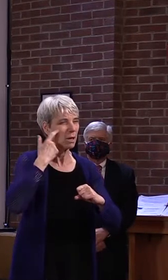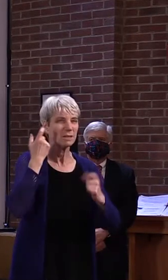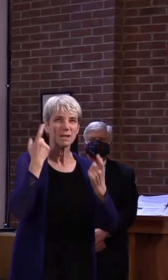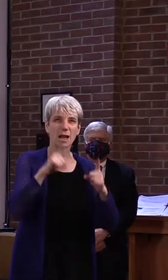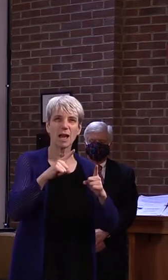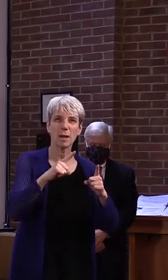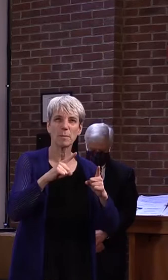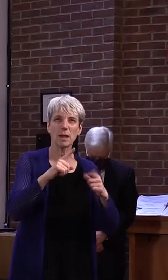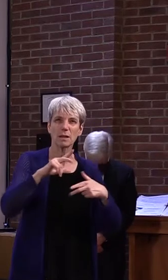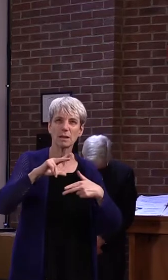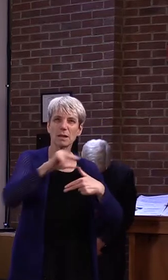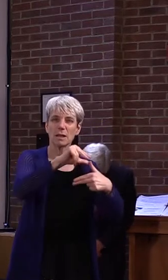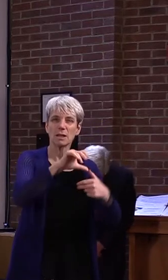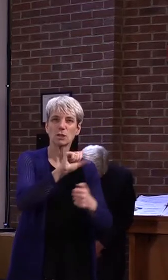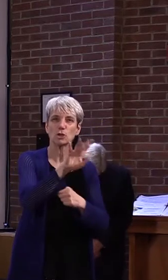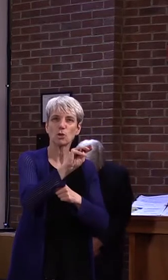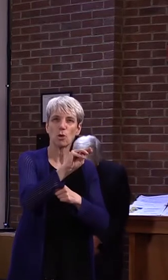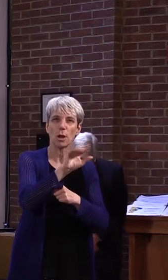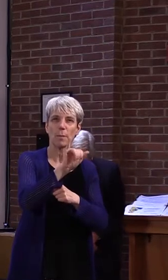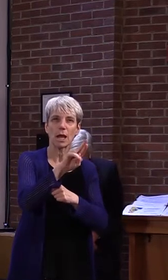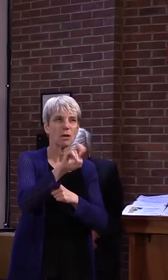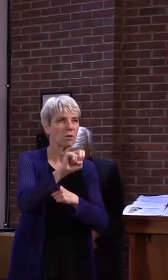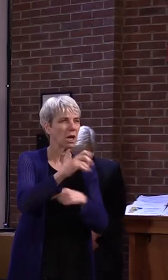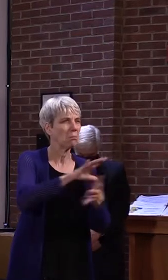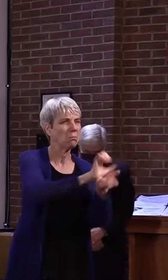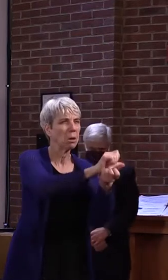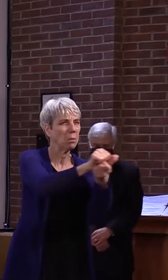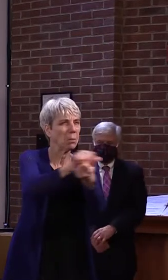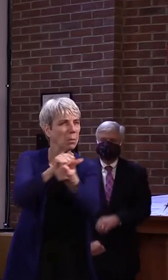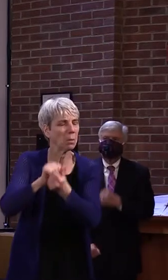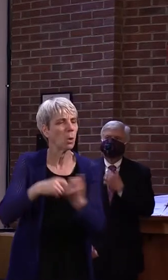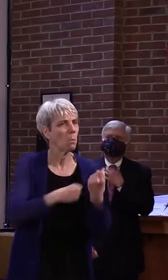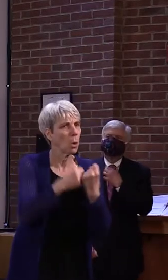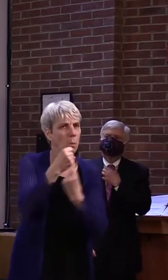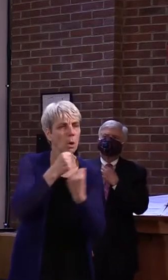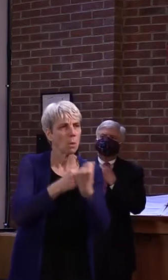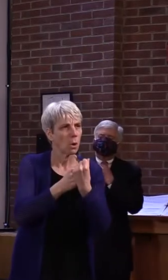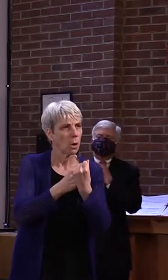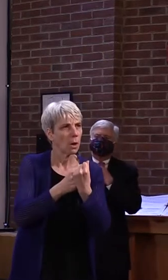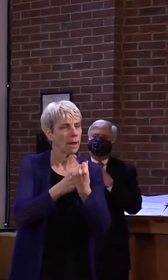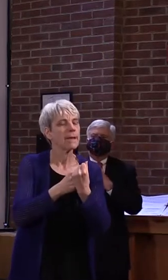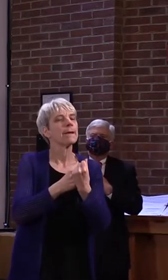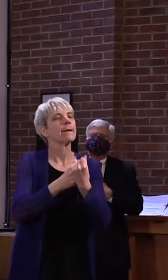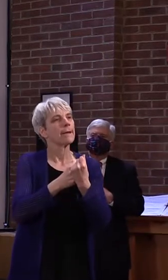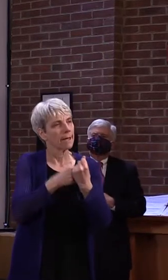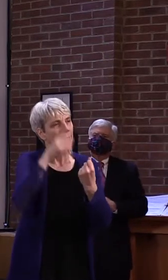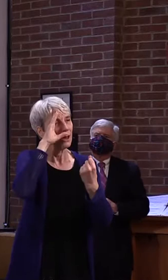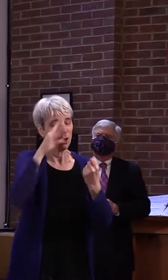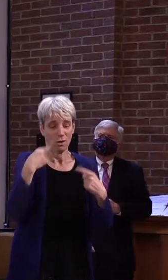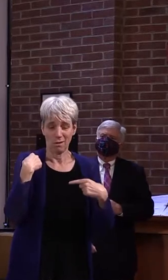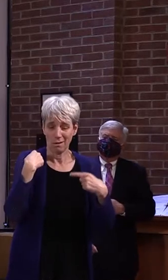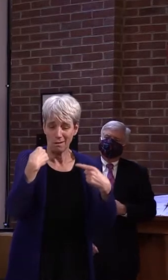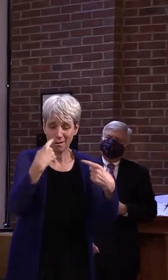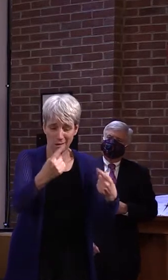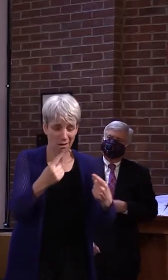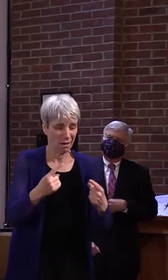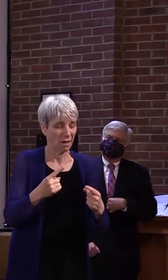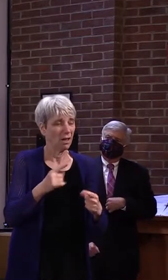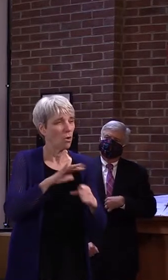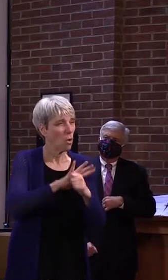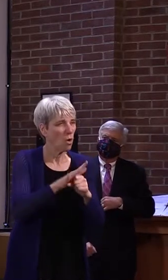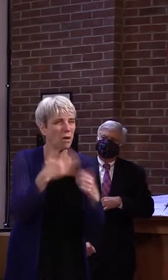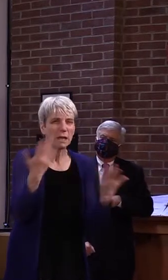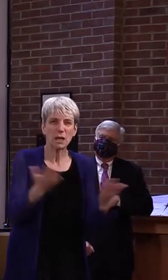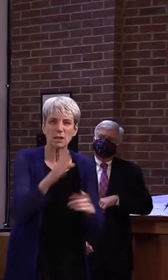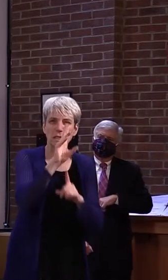Tropical Storm Irene. And despite the sense that COVID-19 is the new normal, it really is not.